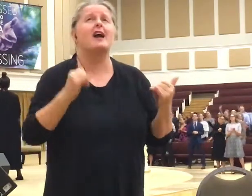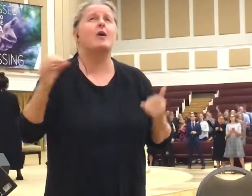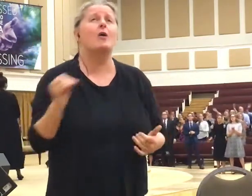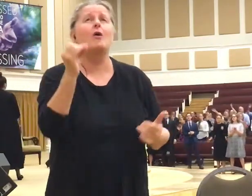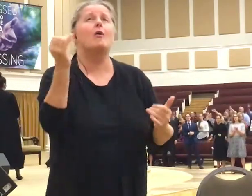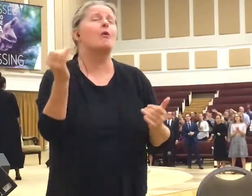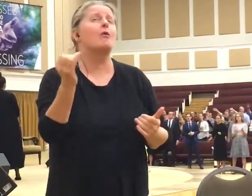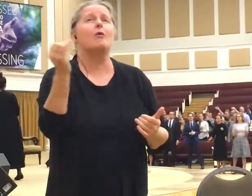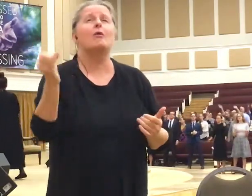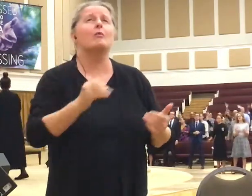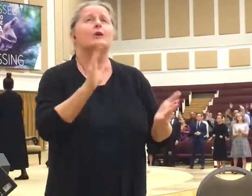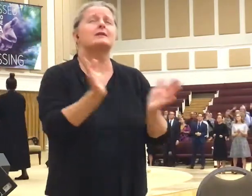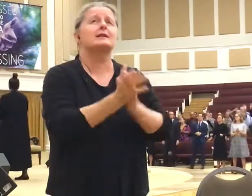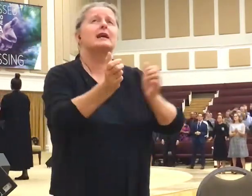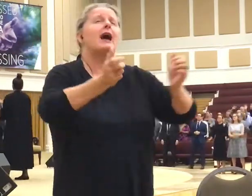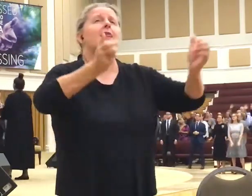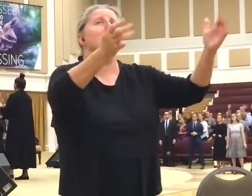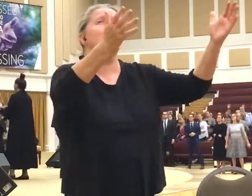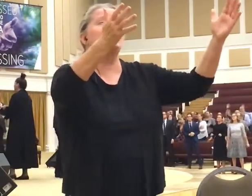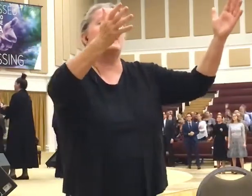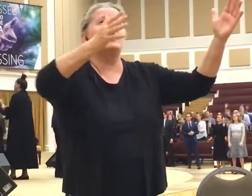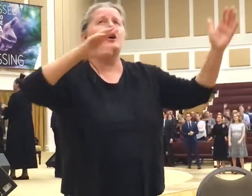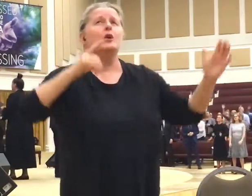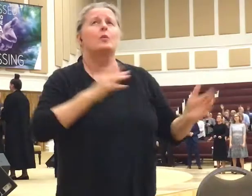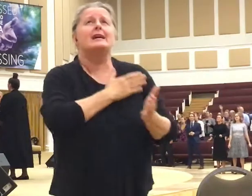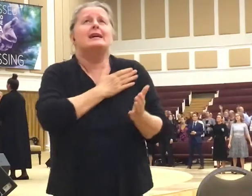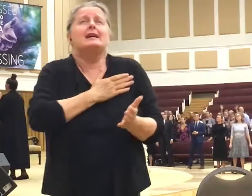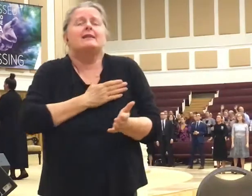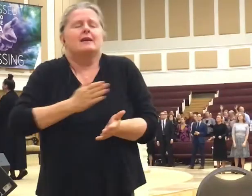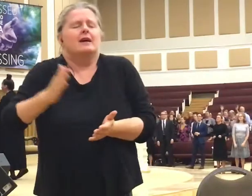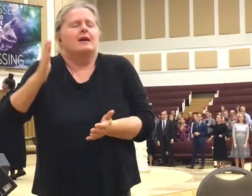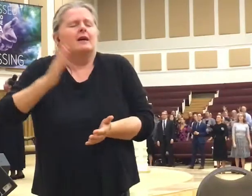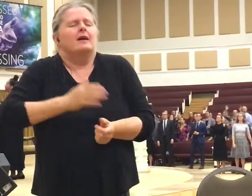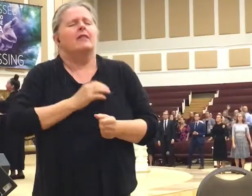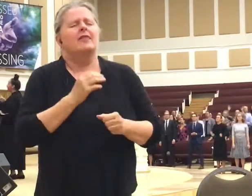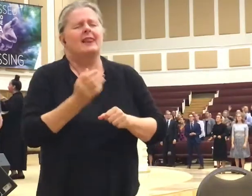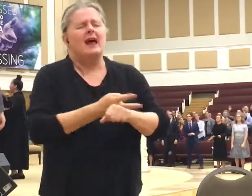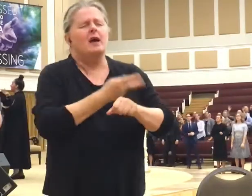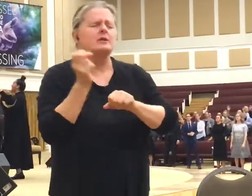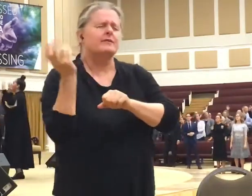Oh, we sing hallelujah. The Lamb has